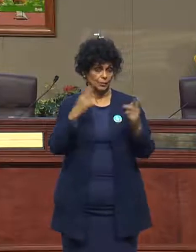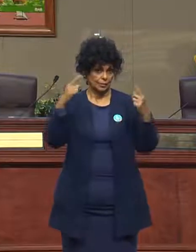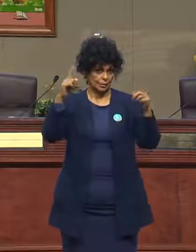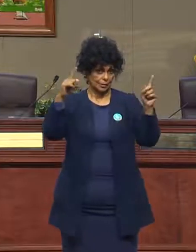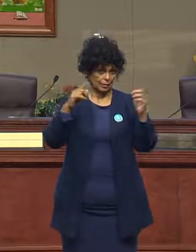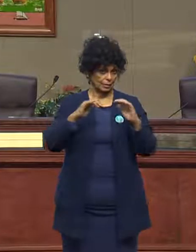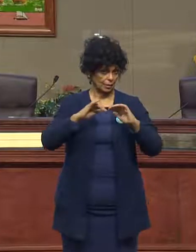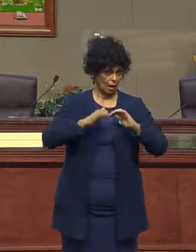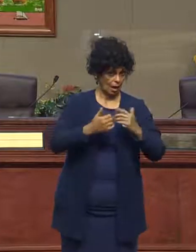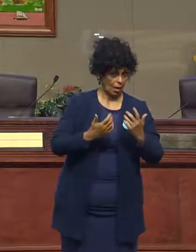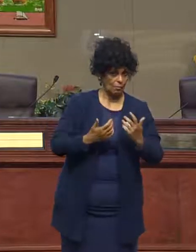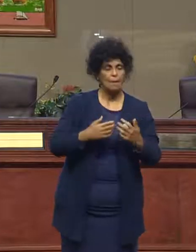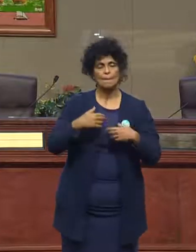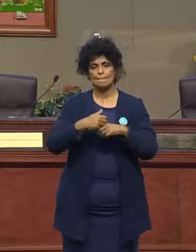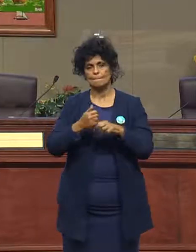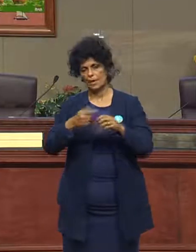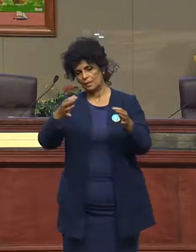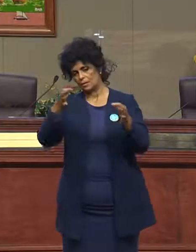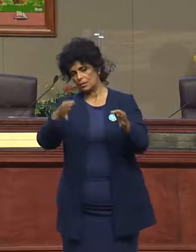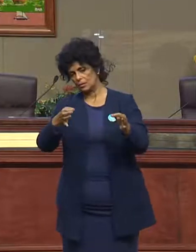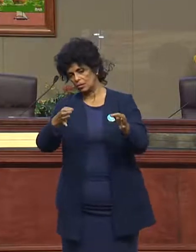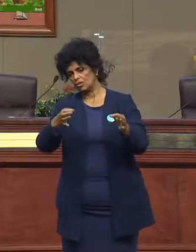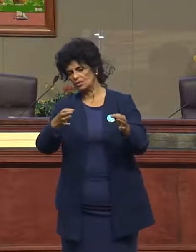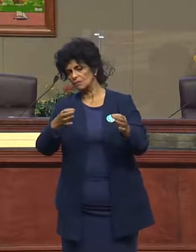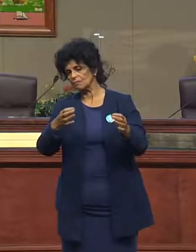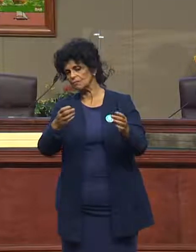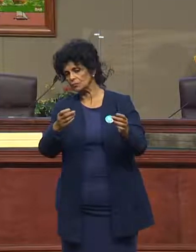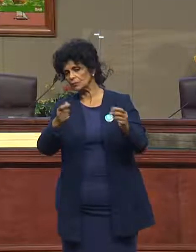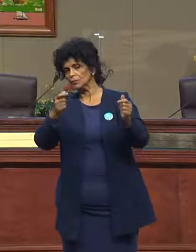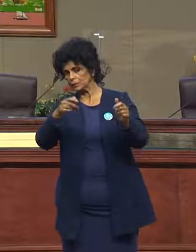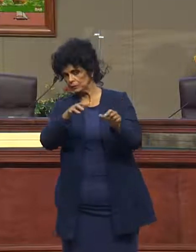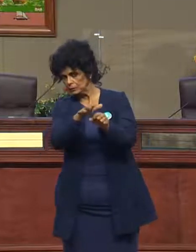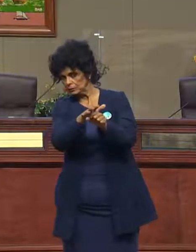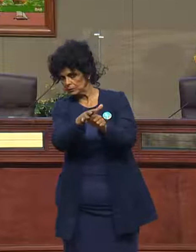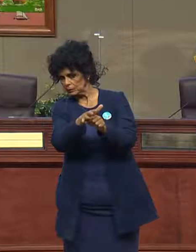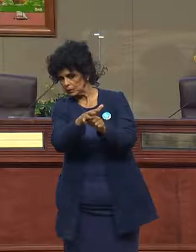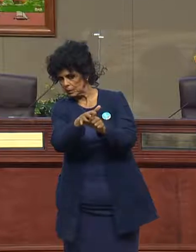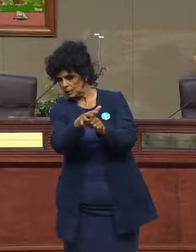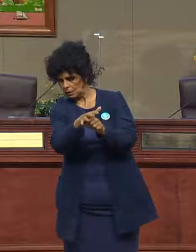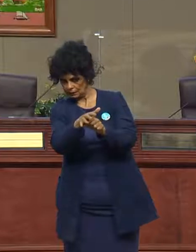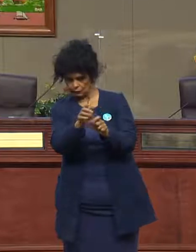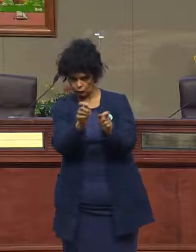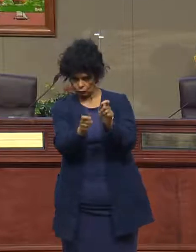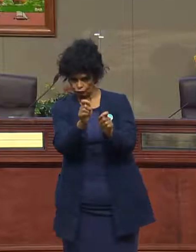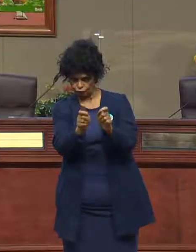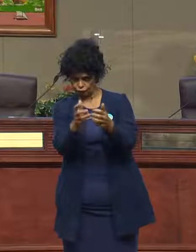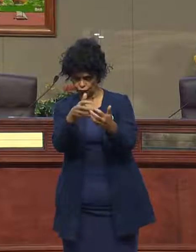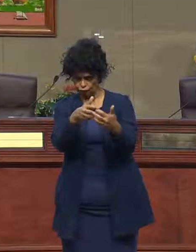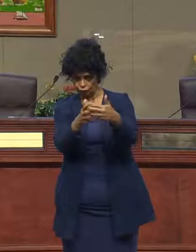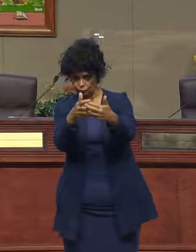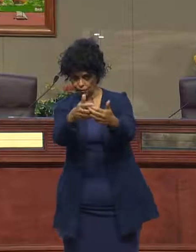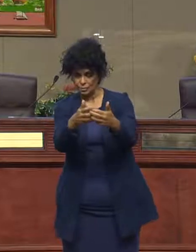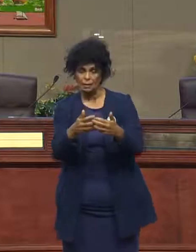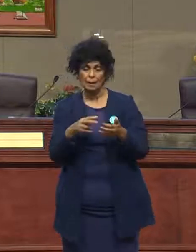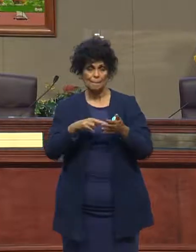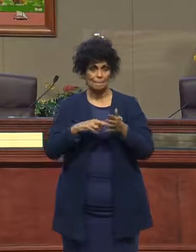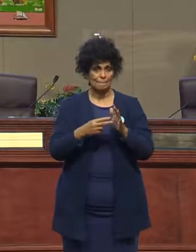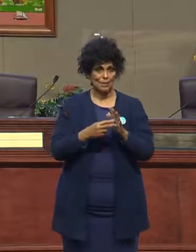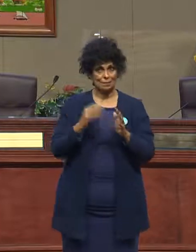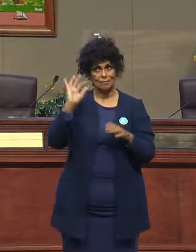make decisions in a timely manner. And we can only do that with collaboration between the federal, state, and the